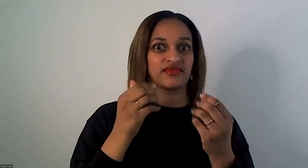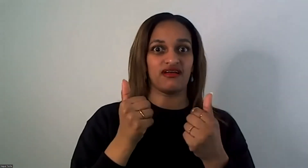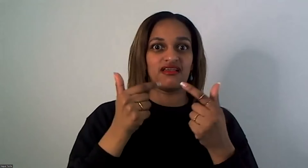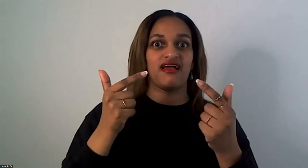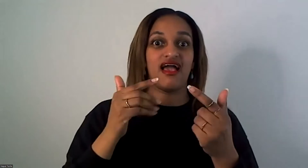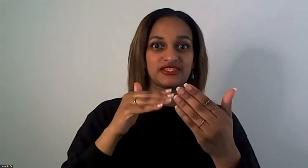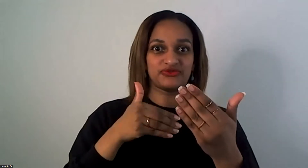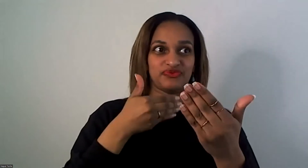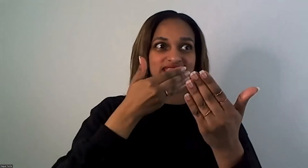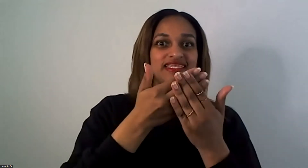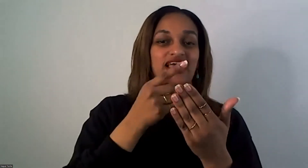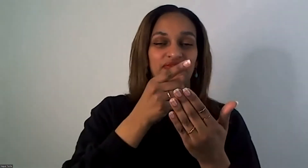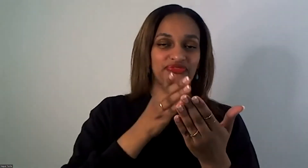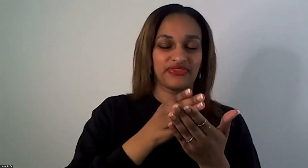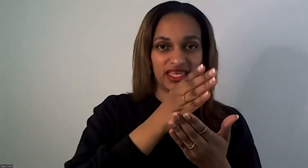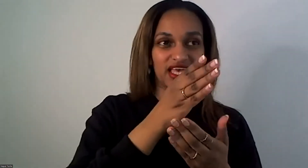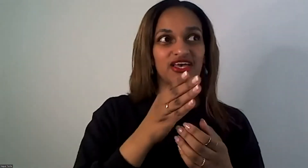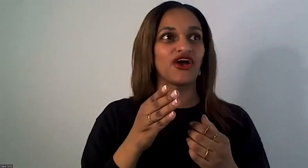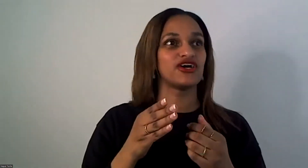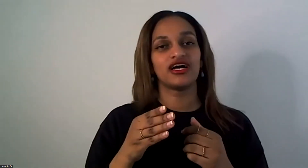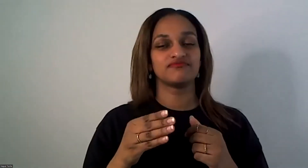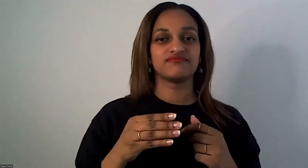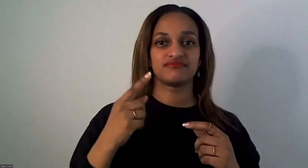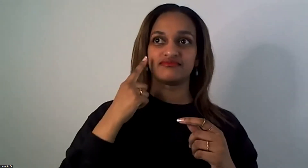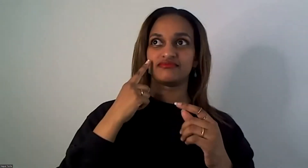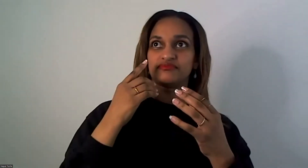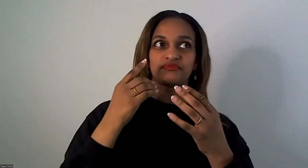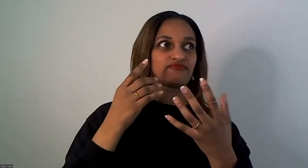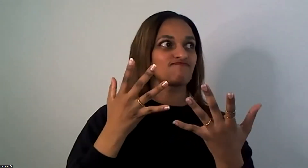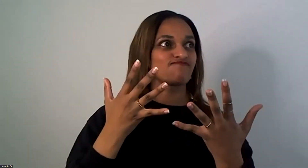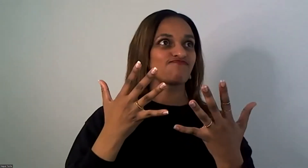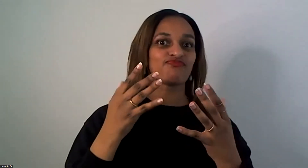see all that you've been through to get where you are.